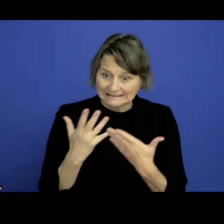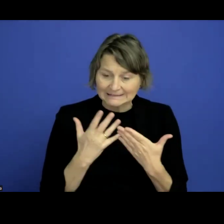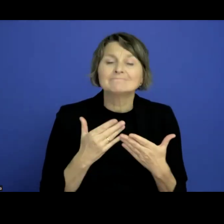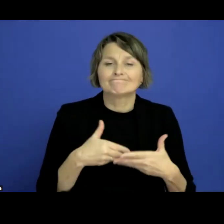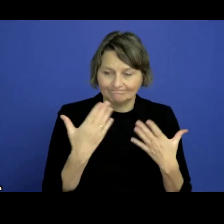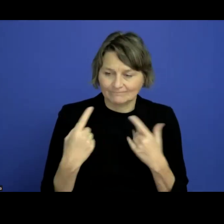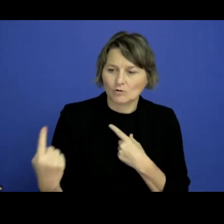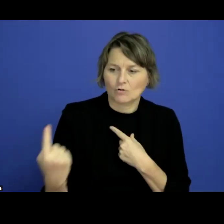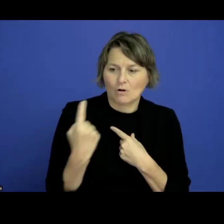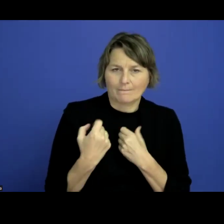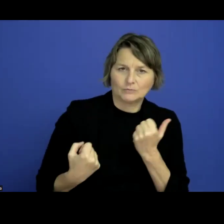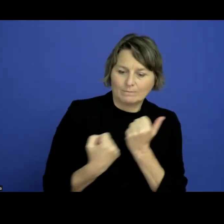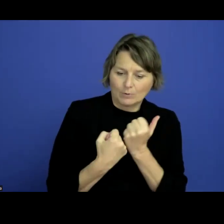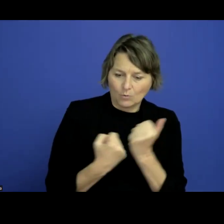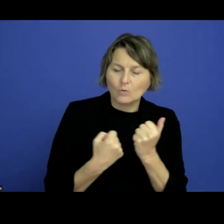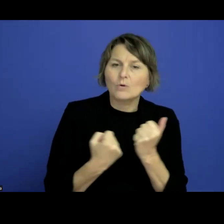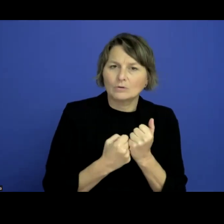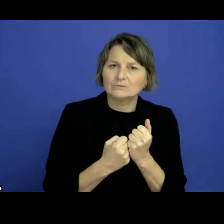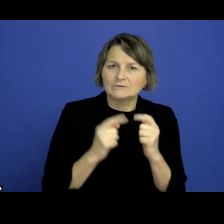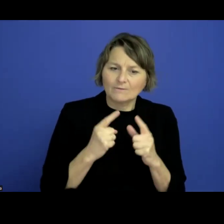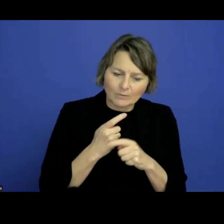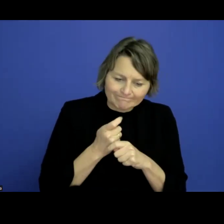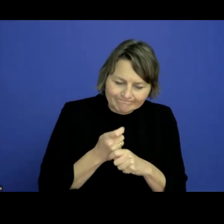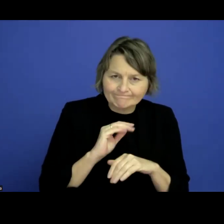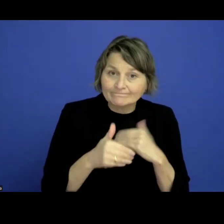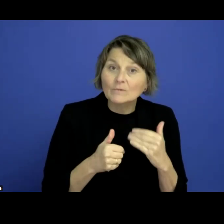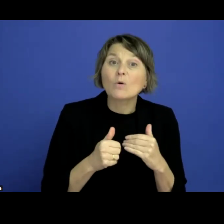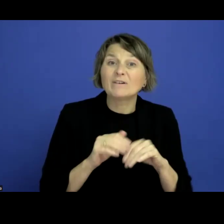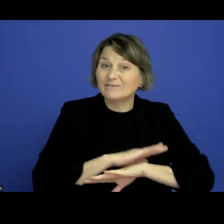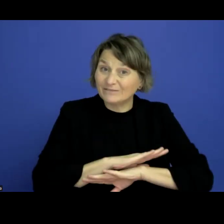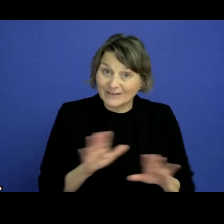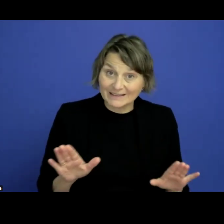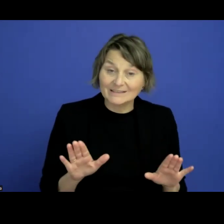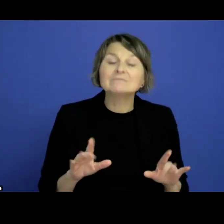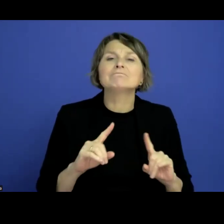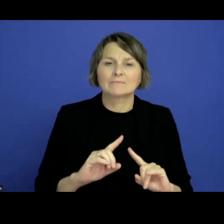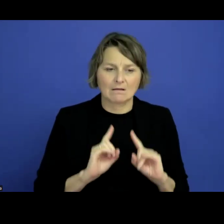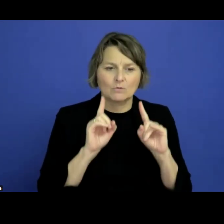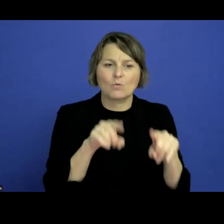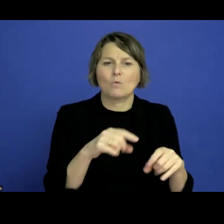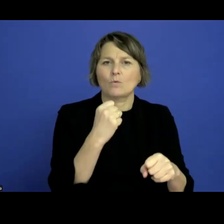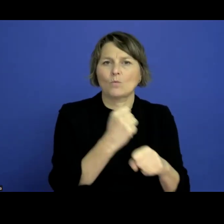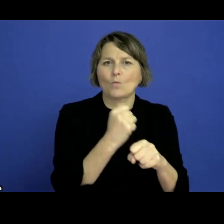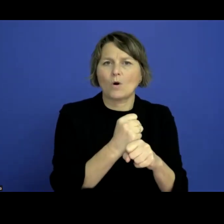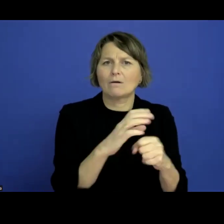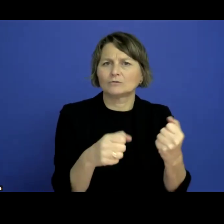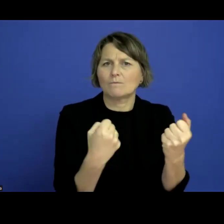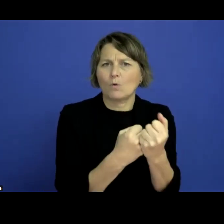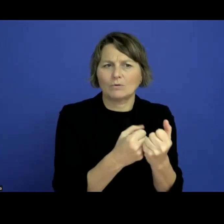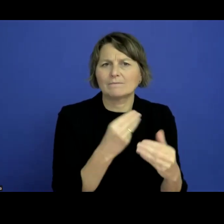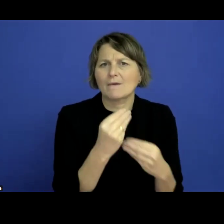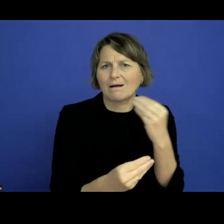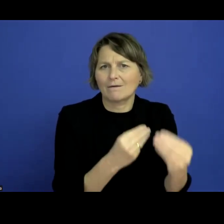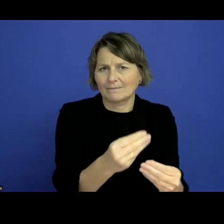to work support whenever the disability occurs as a on a